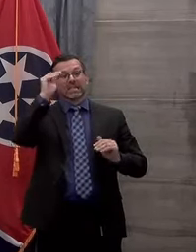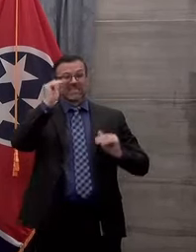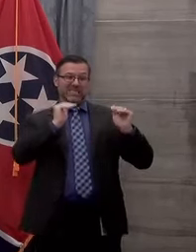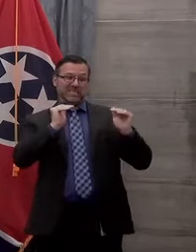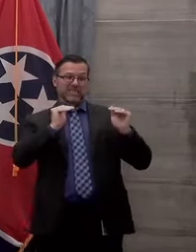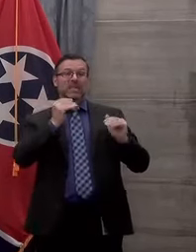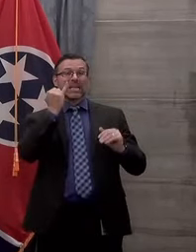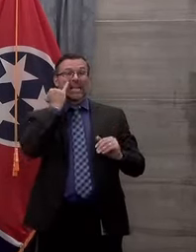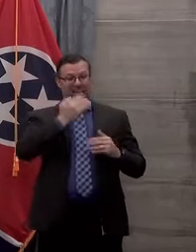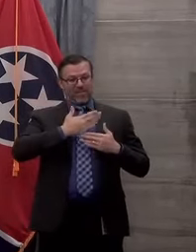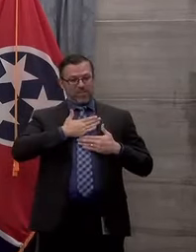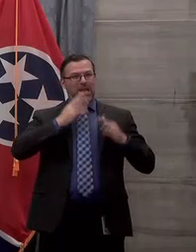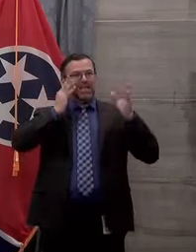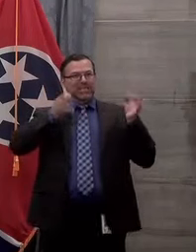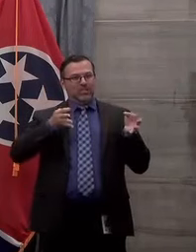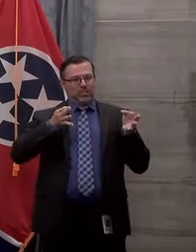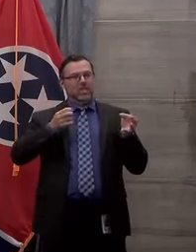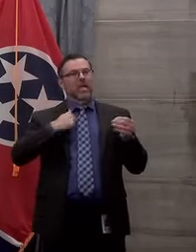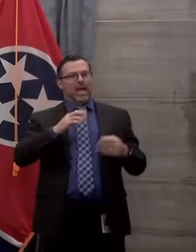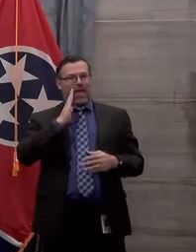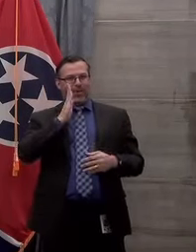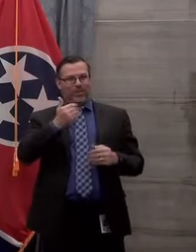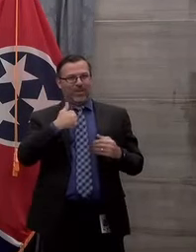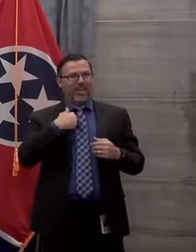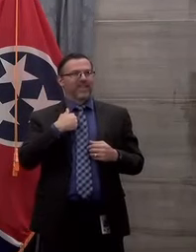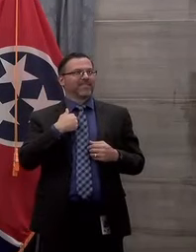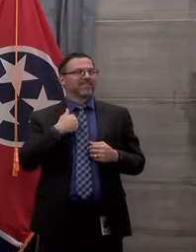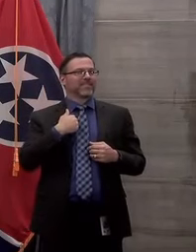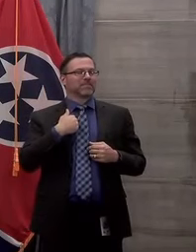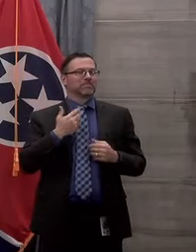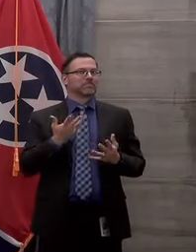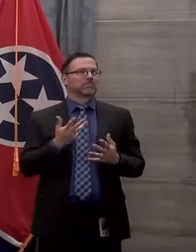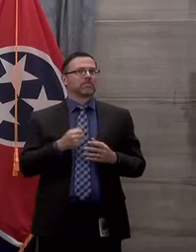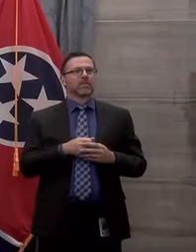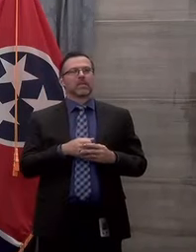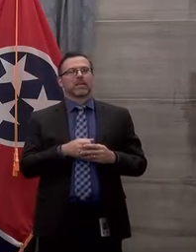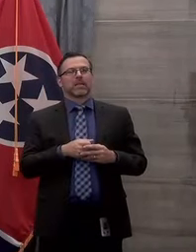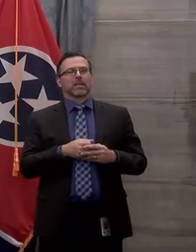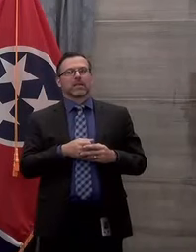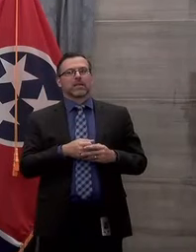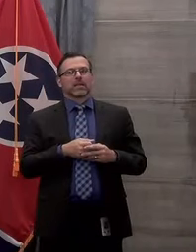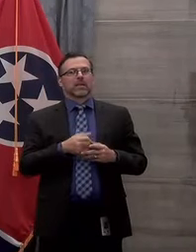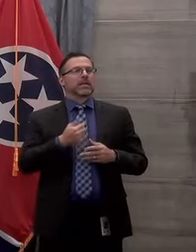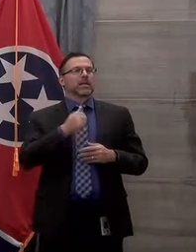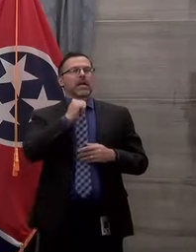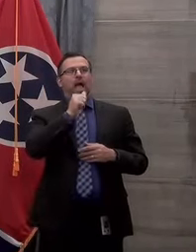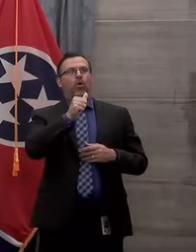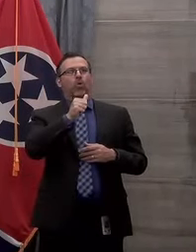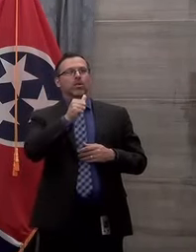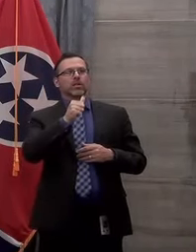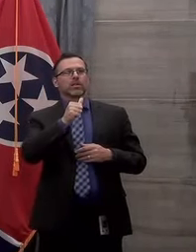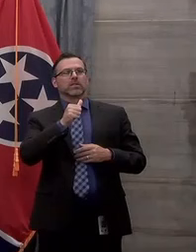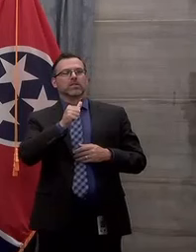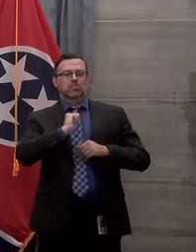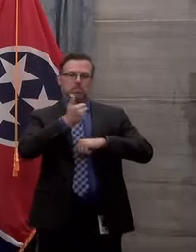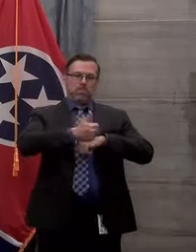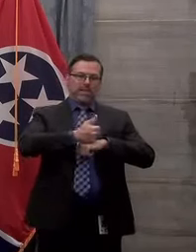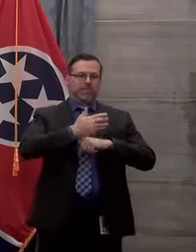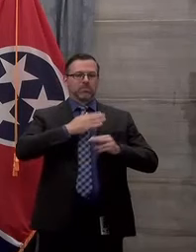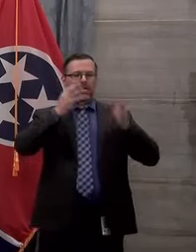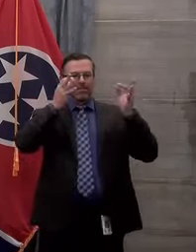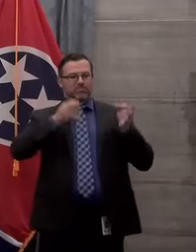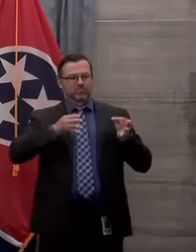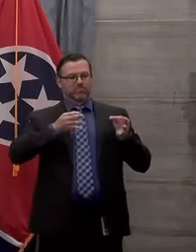to me, I would have the appropriate, I wouldn't go based simply on my experience in my life. I would